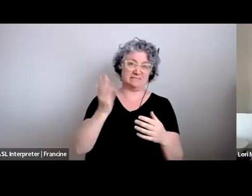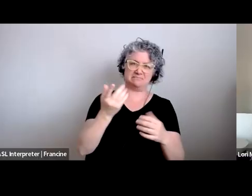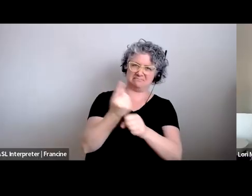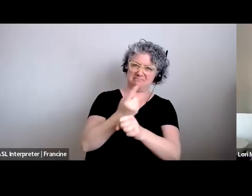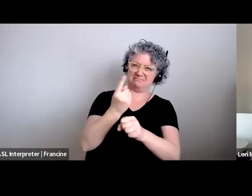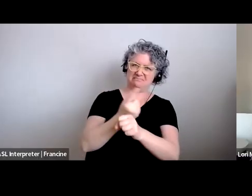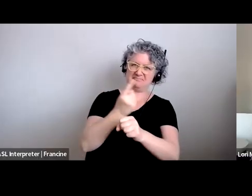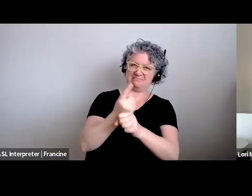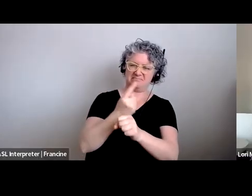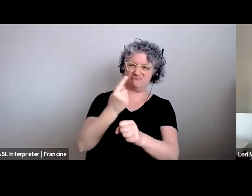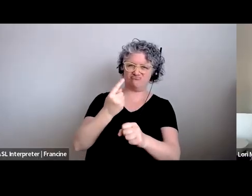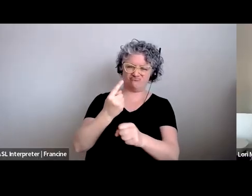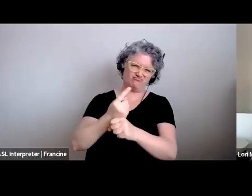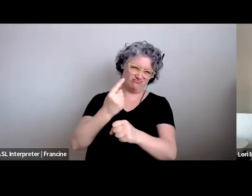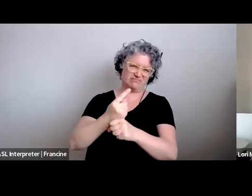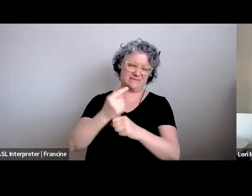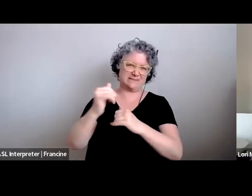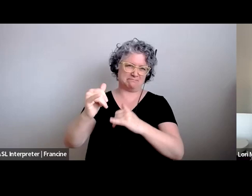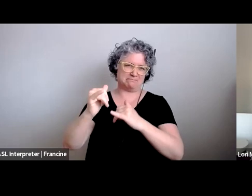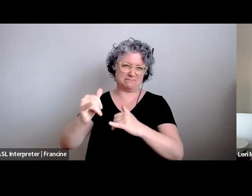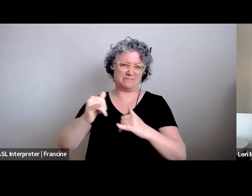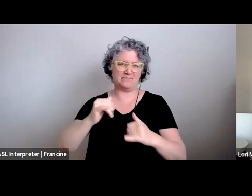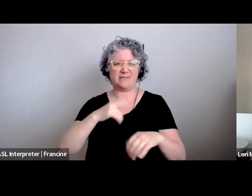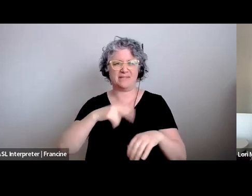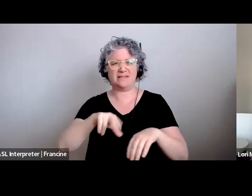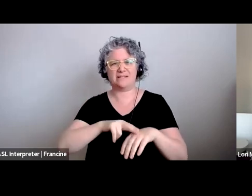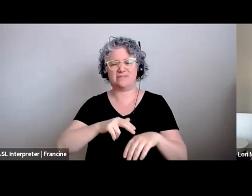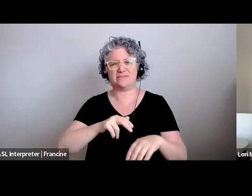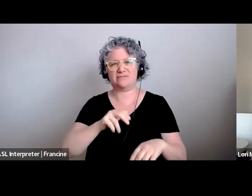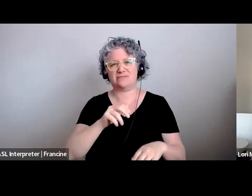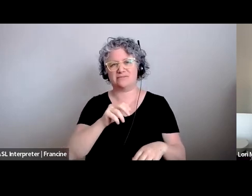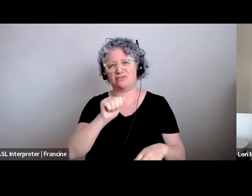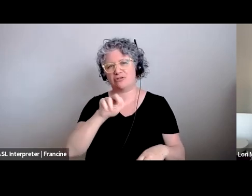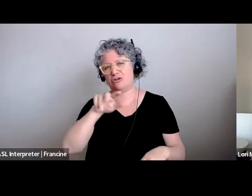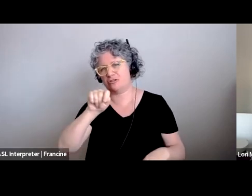representative here at the National Arts Center.